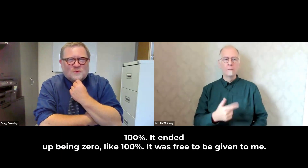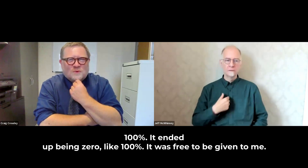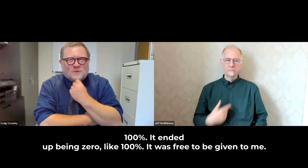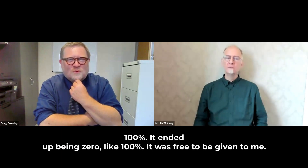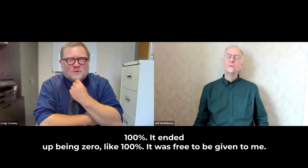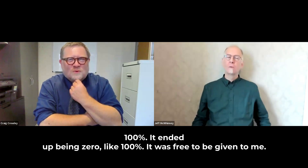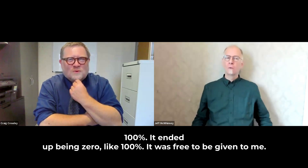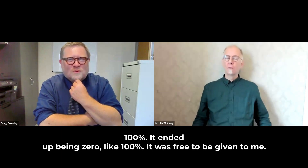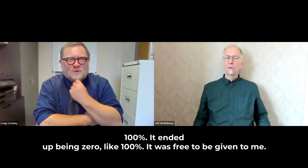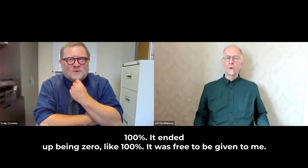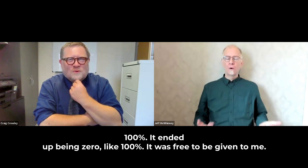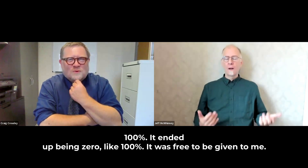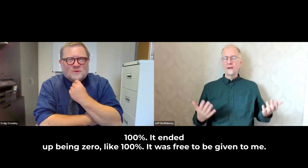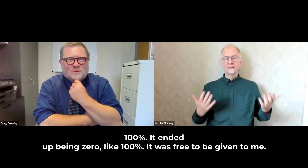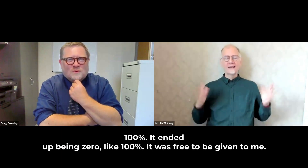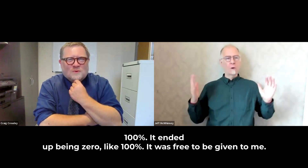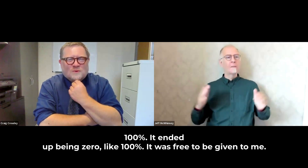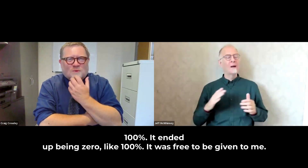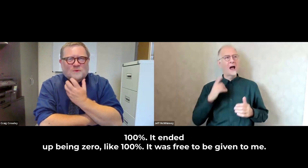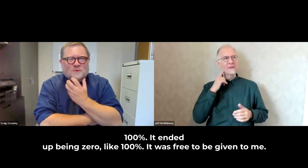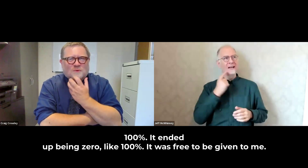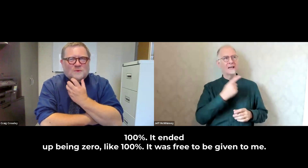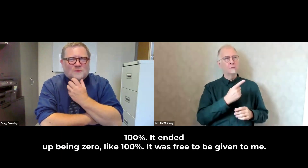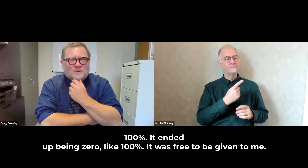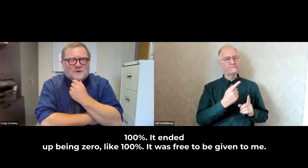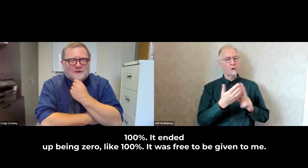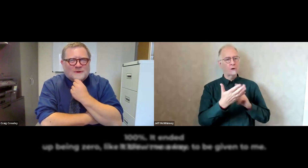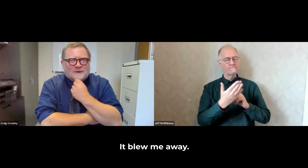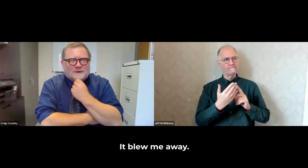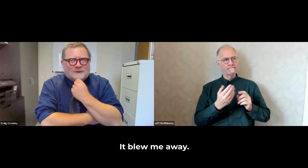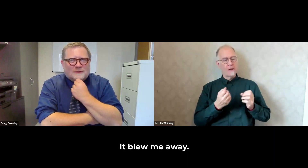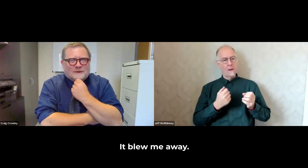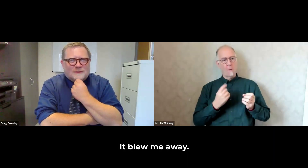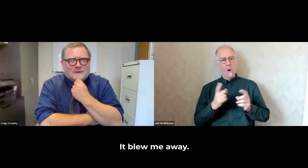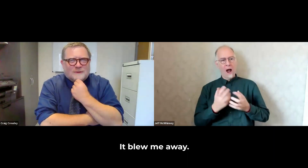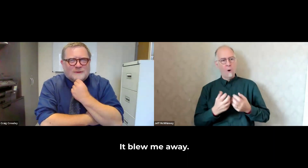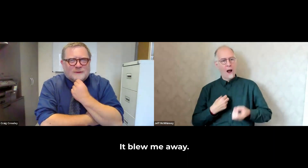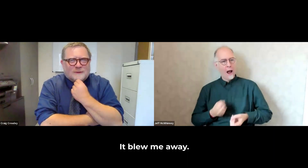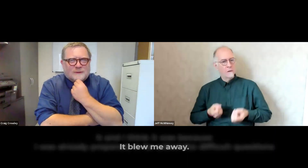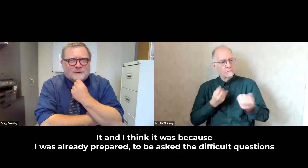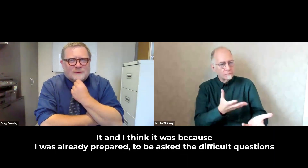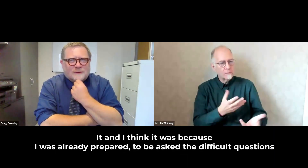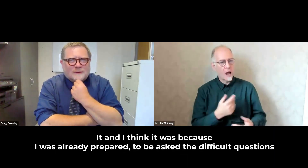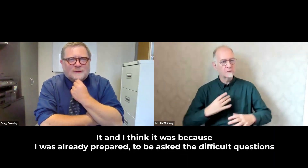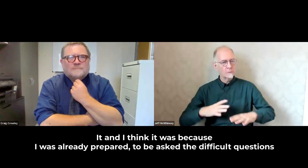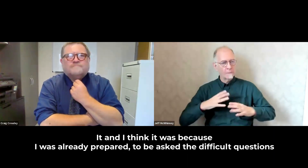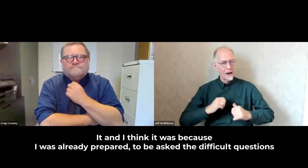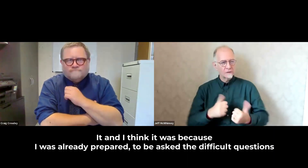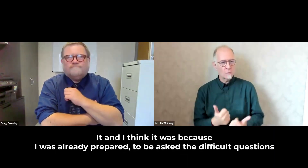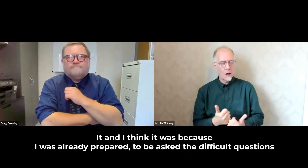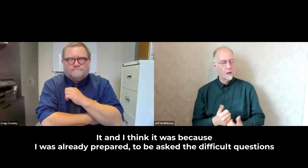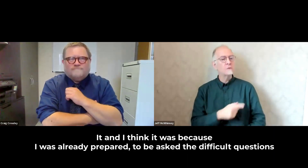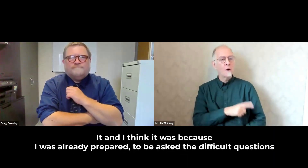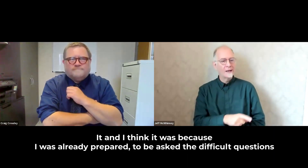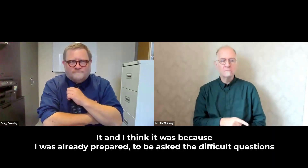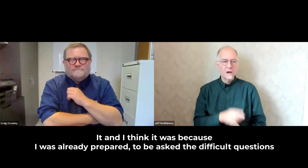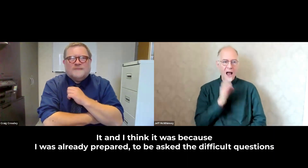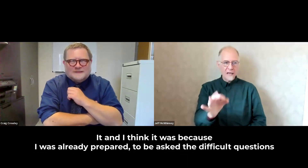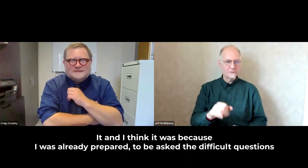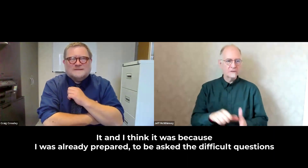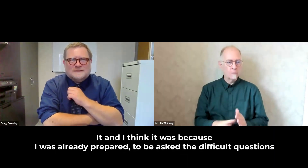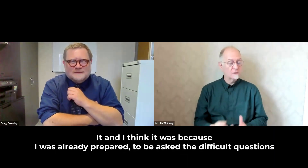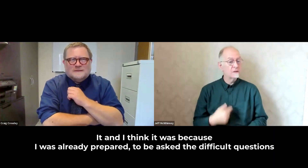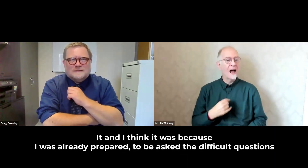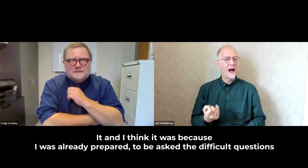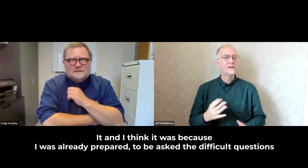was free to be given to me. It blew me away. And I think it was because